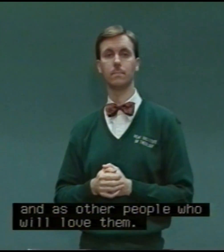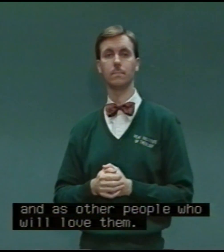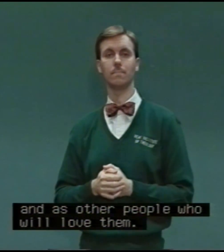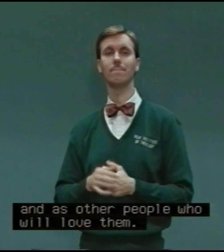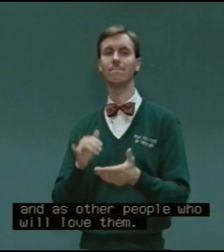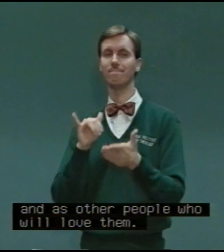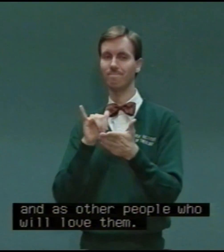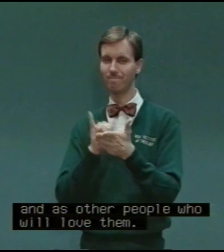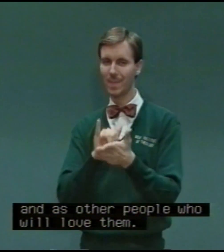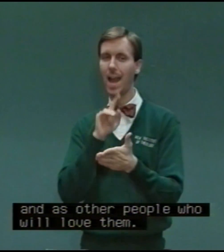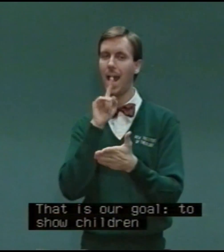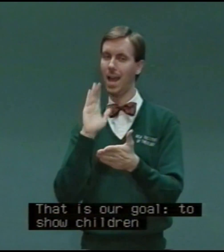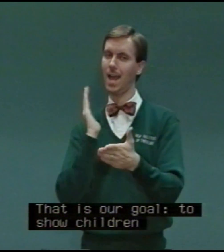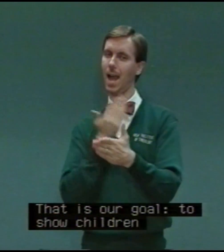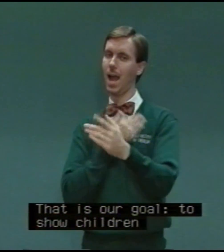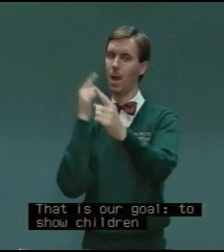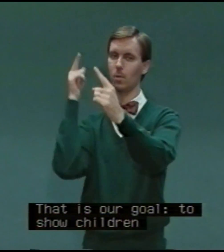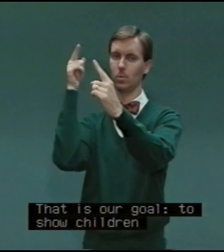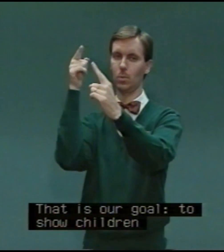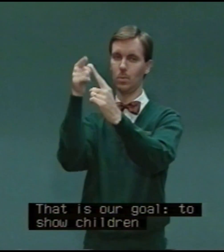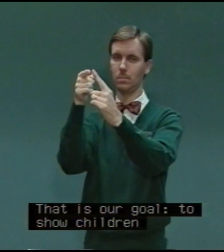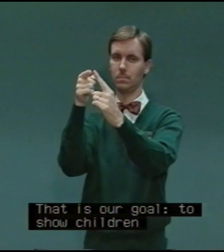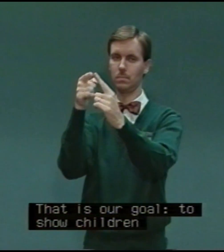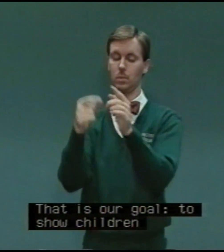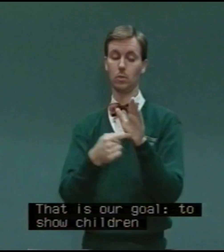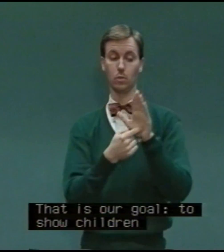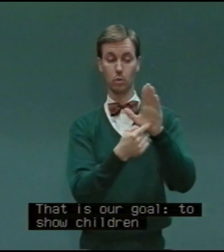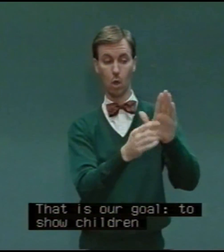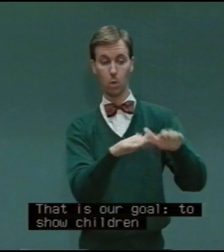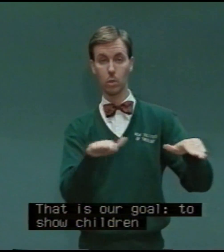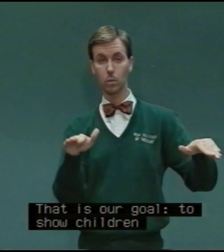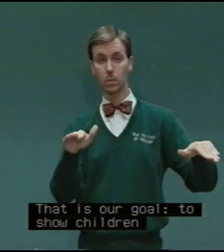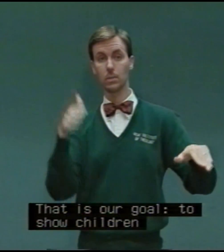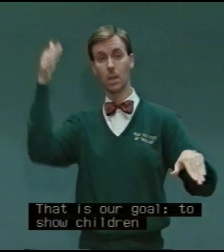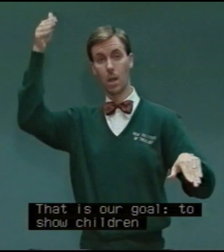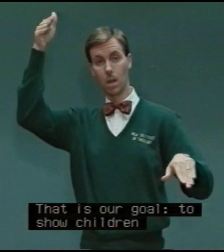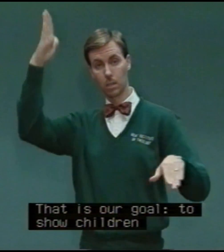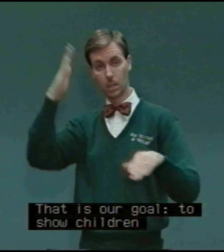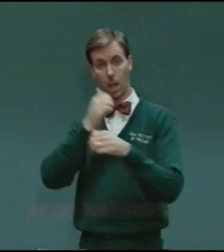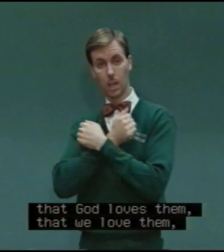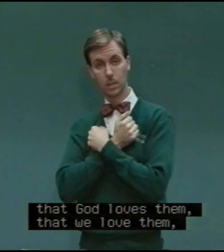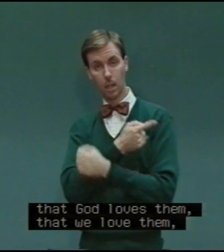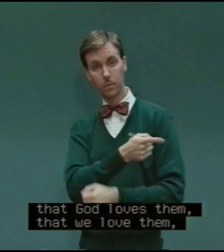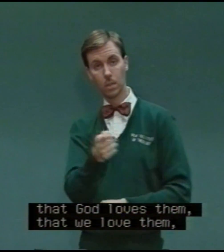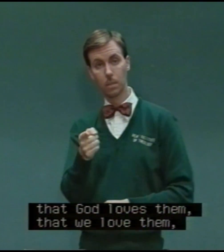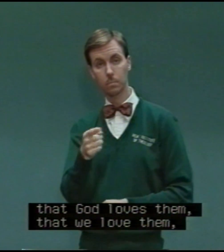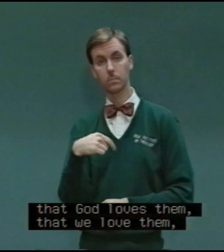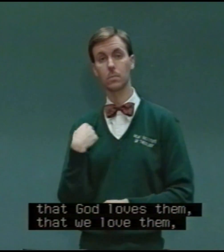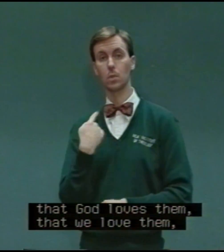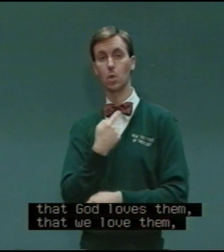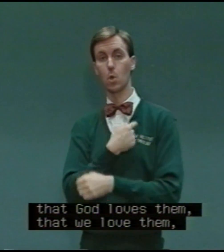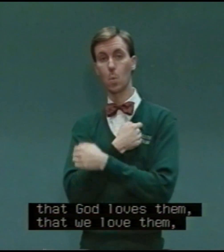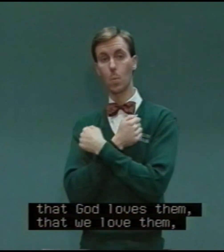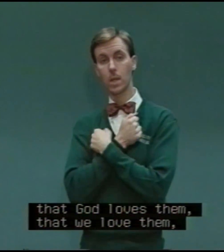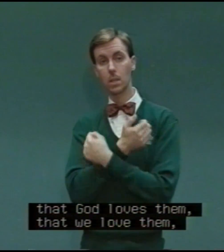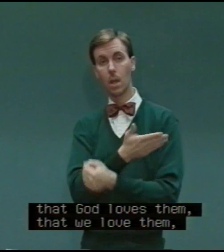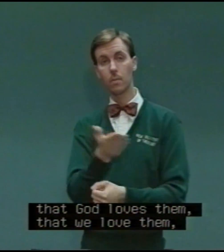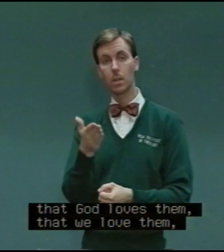people who will love them that is our goal to show children that God loves them that we